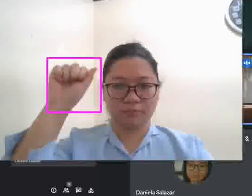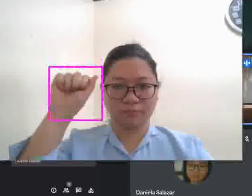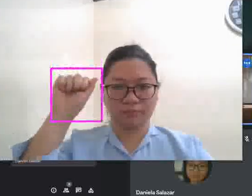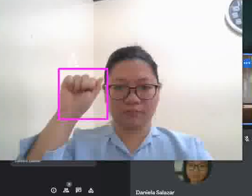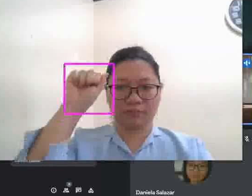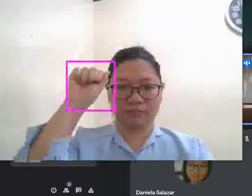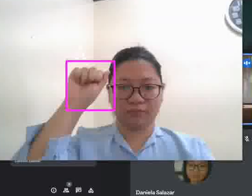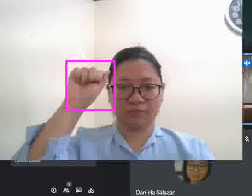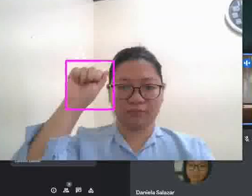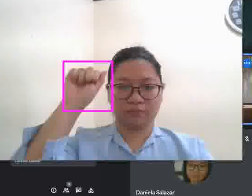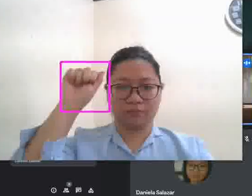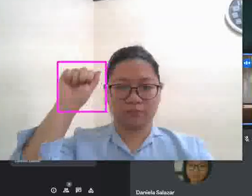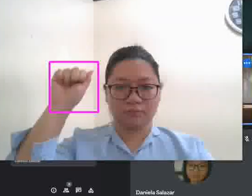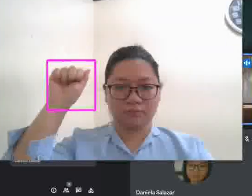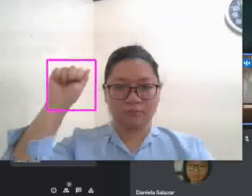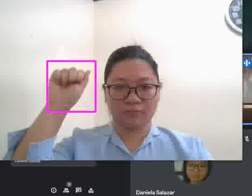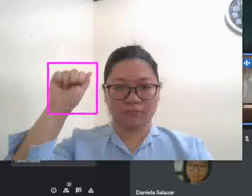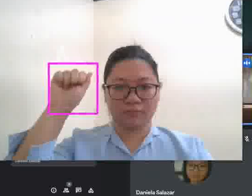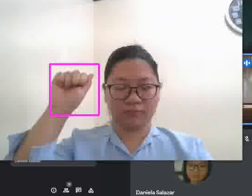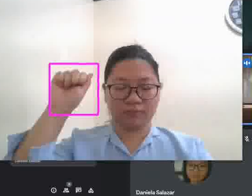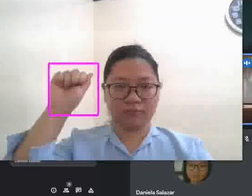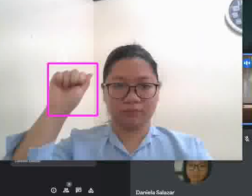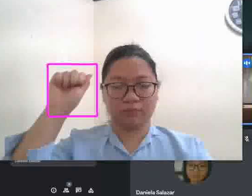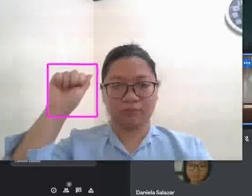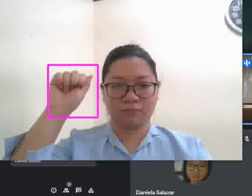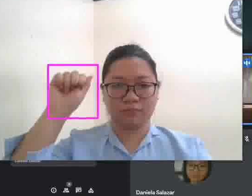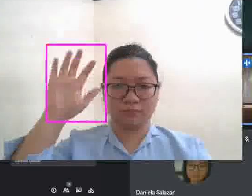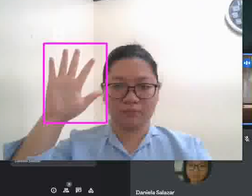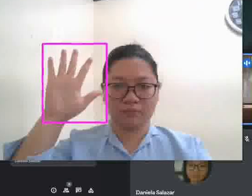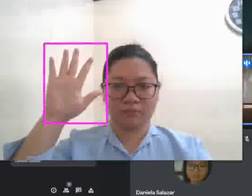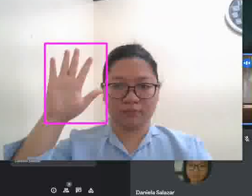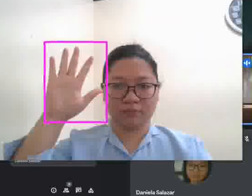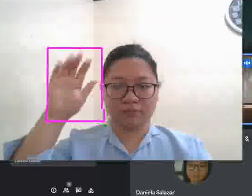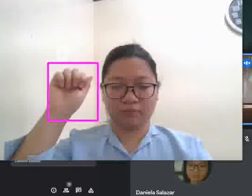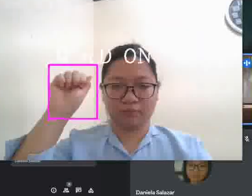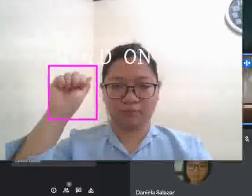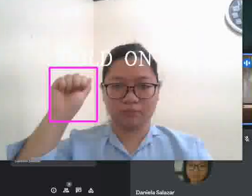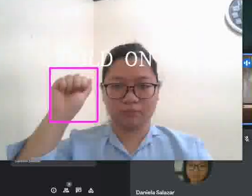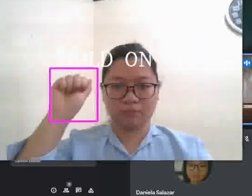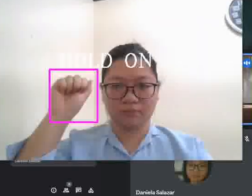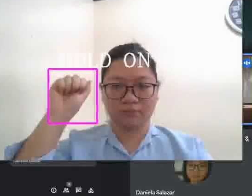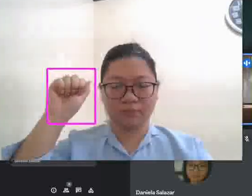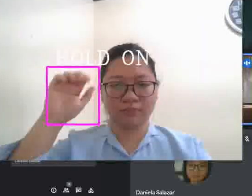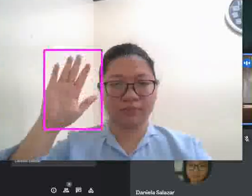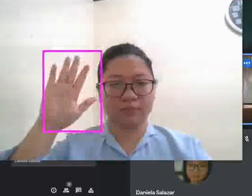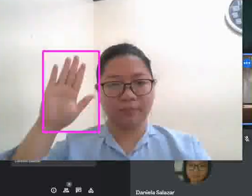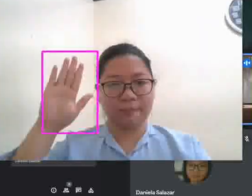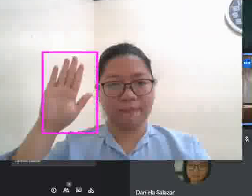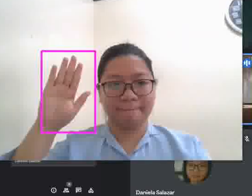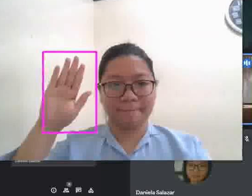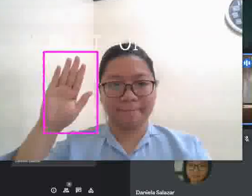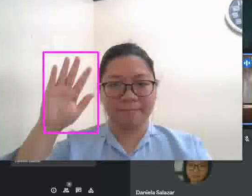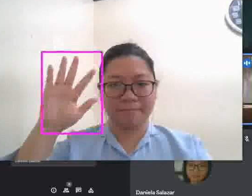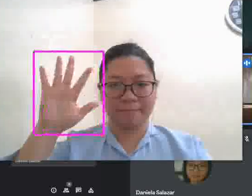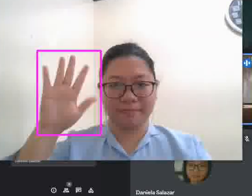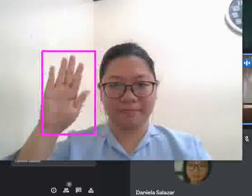Our group proposed a UI of a system which has an admin login before running the system.